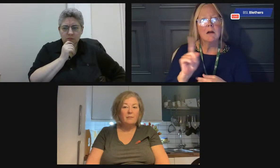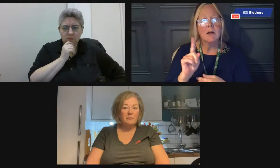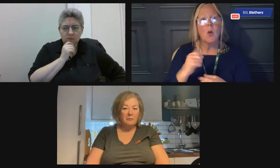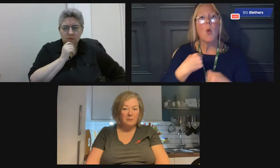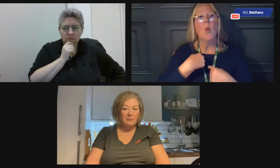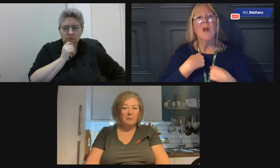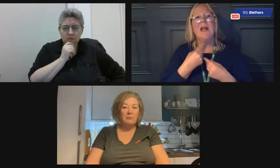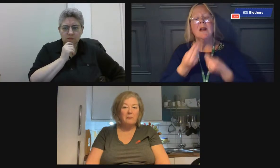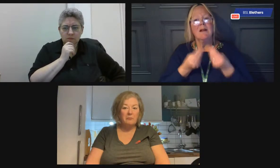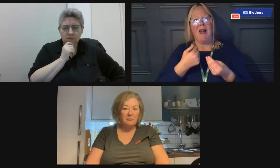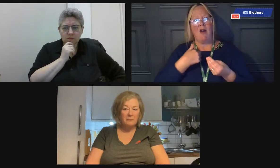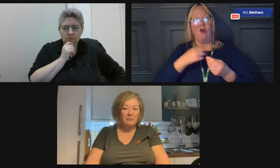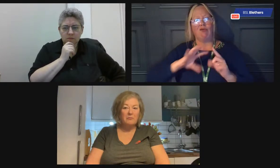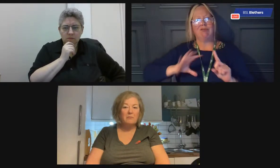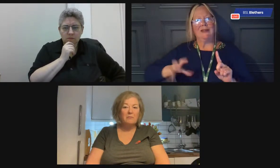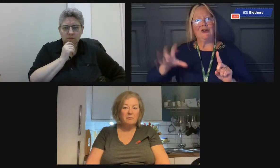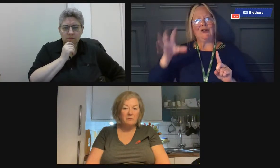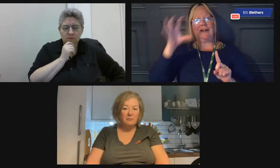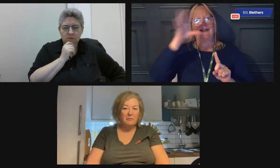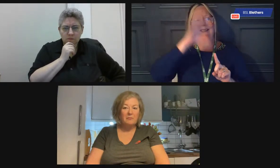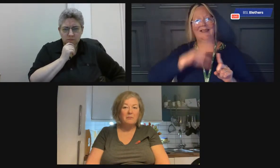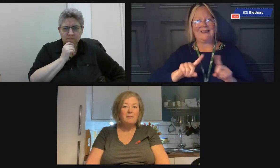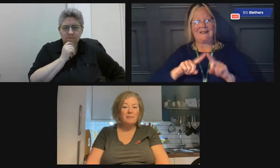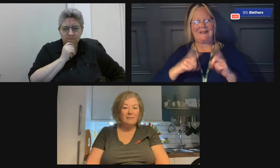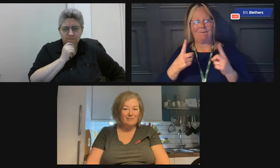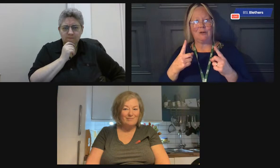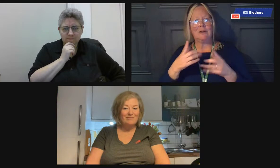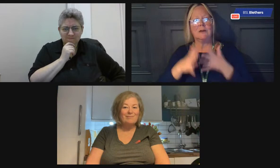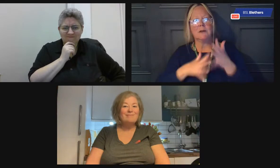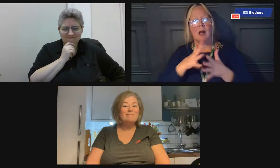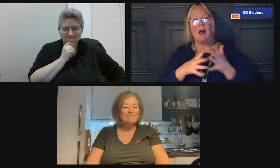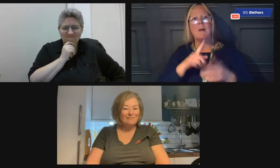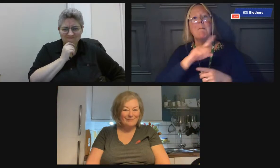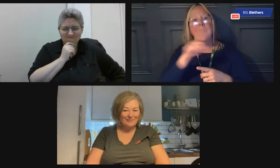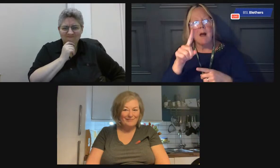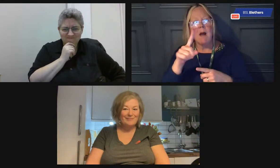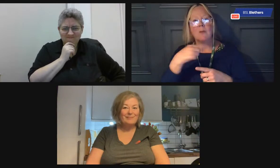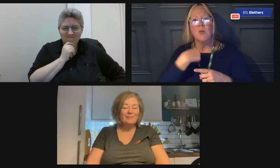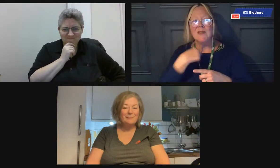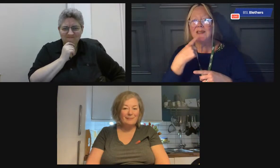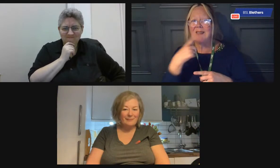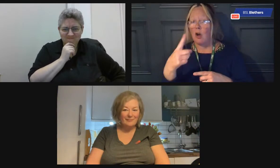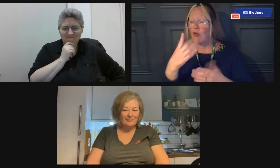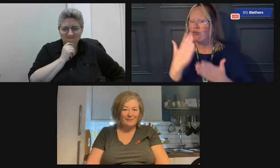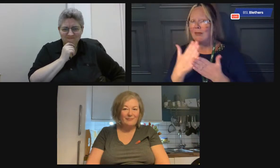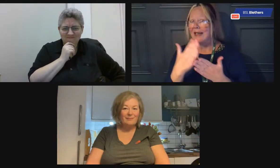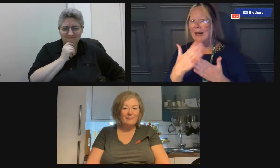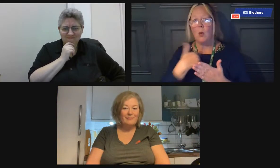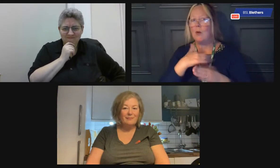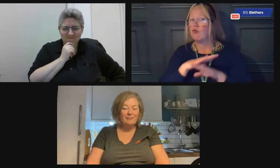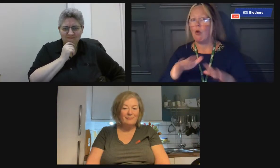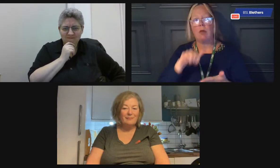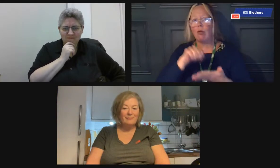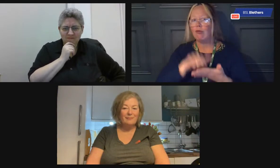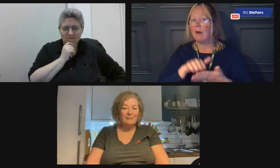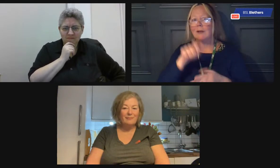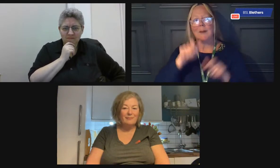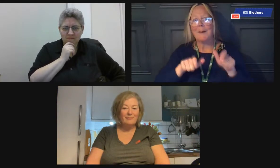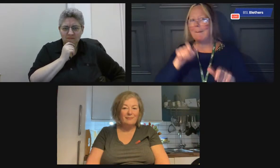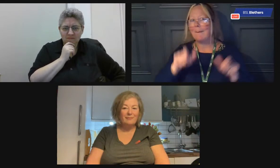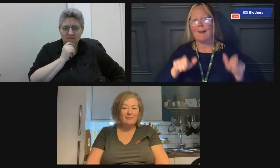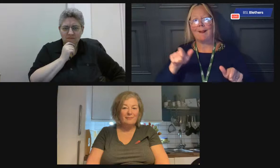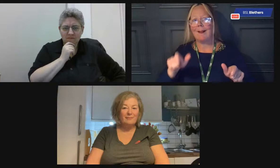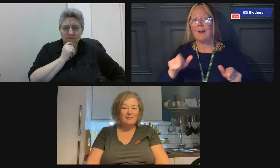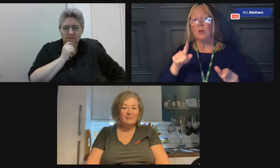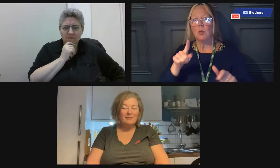our service to say, what's the sign for this? And obviously we recognize that there are regional differences in sign language,